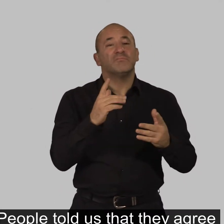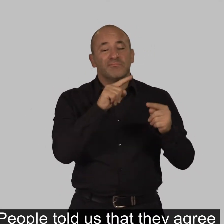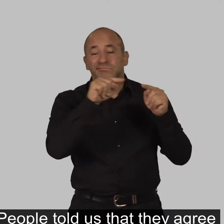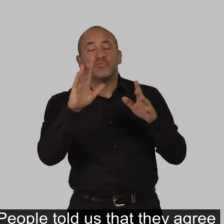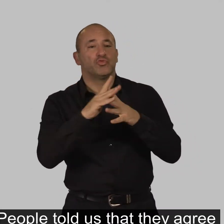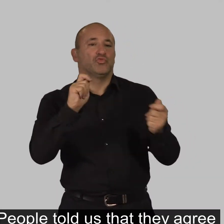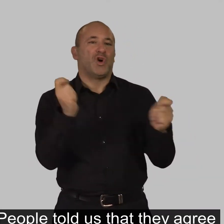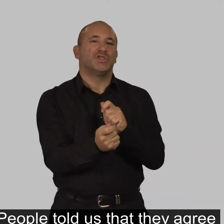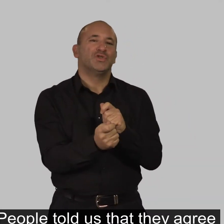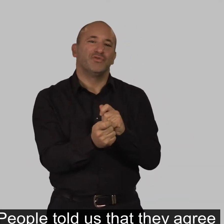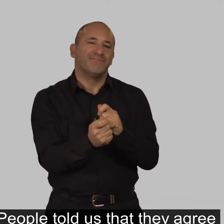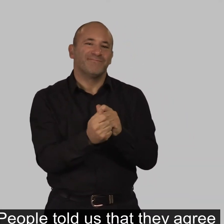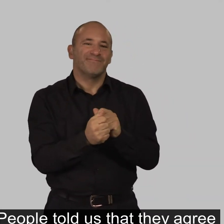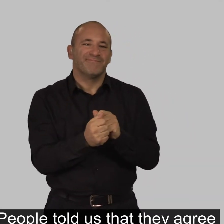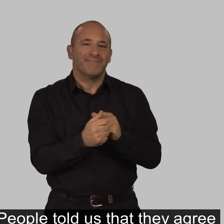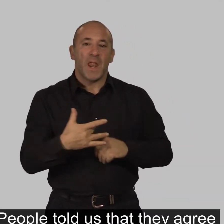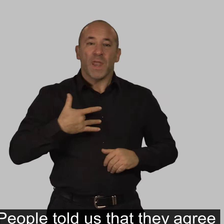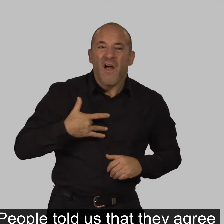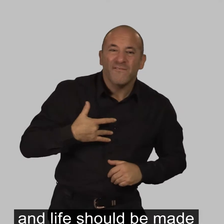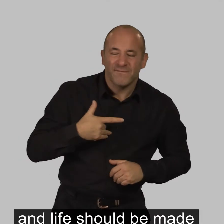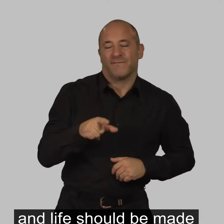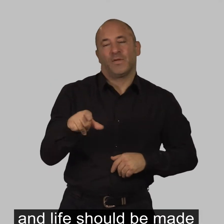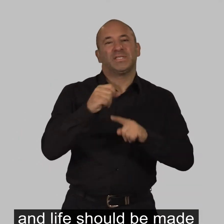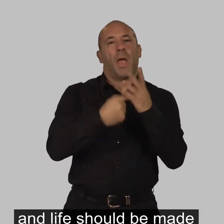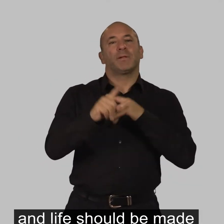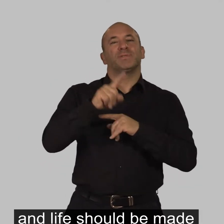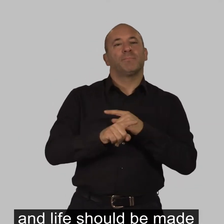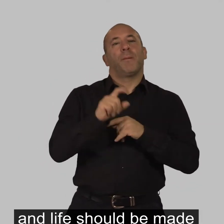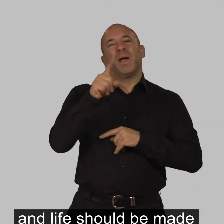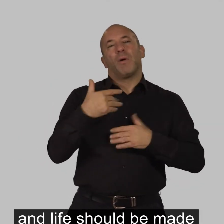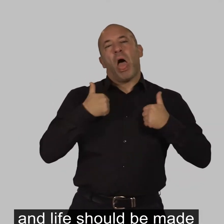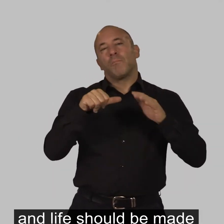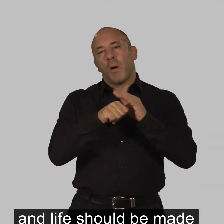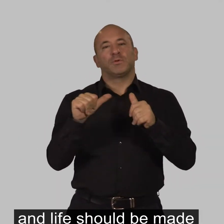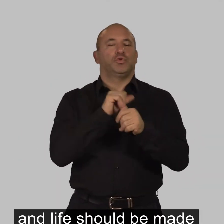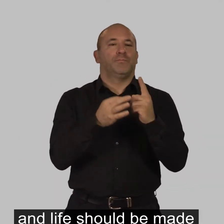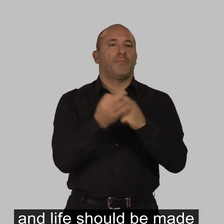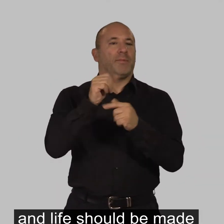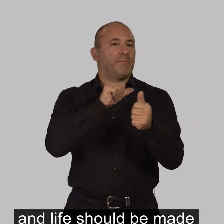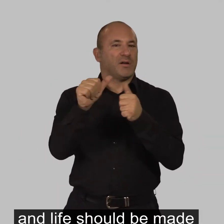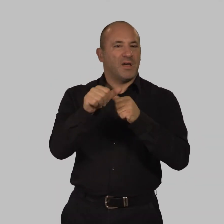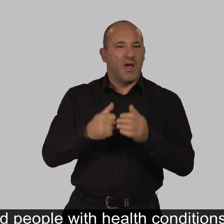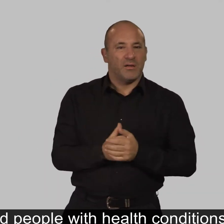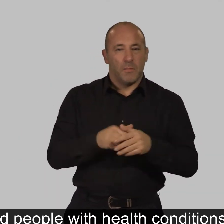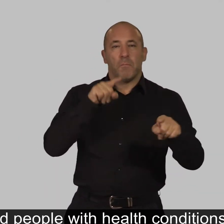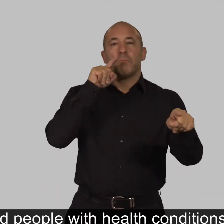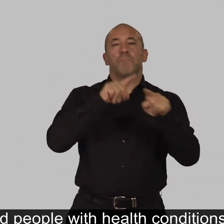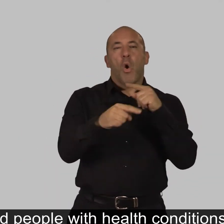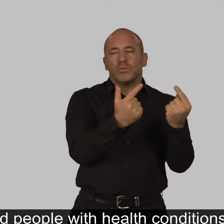People told us that they agree things should change, and life should be made better for disabled people and people with health